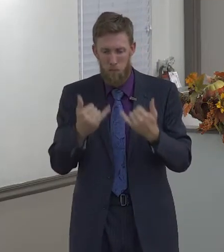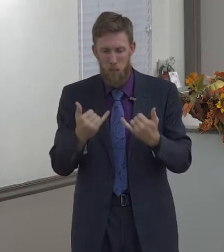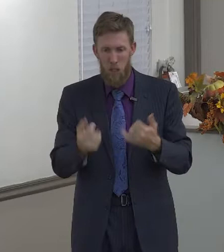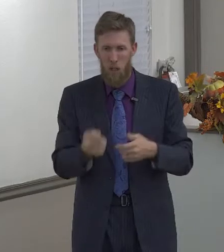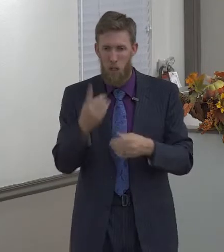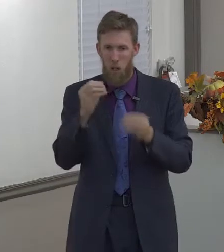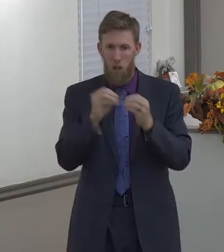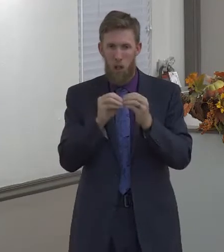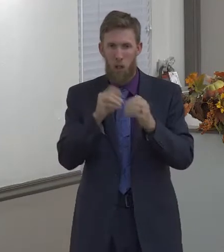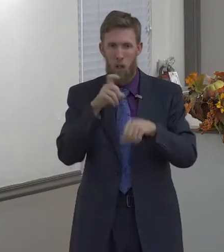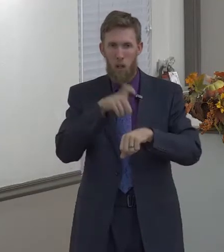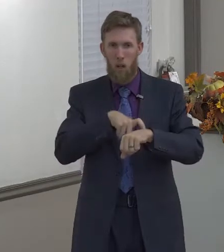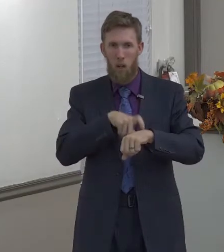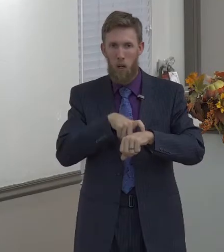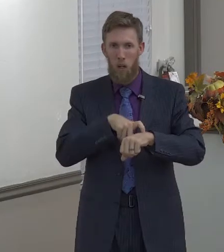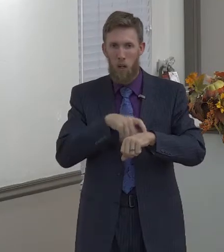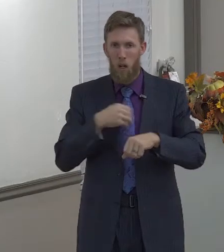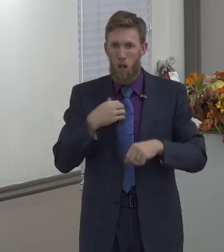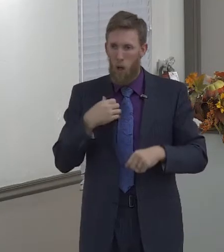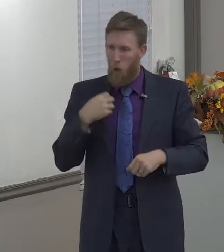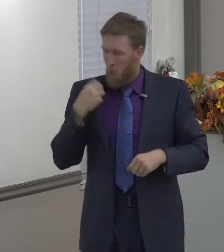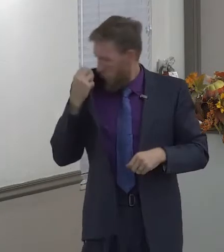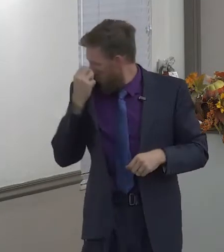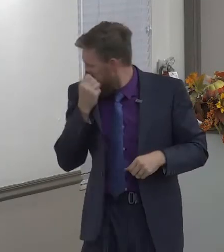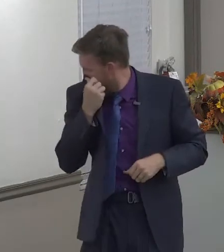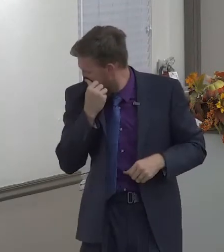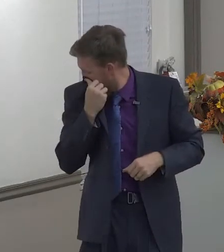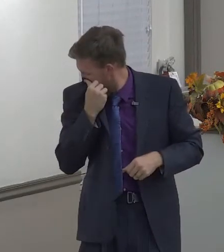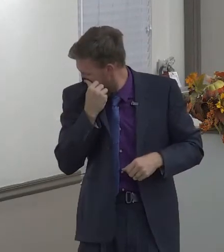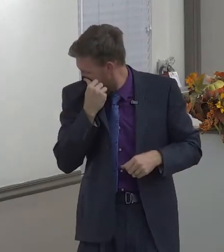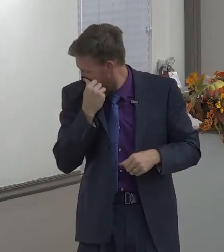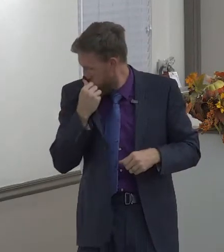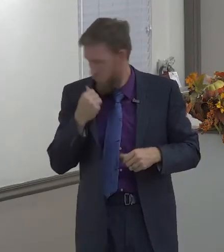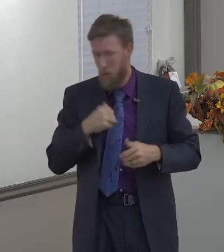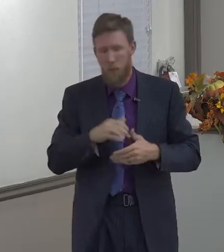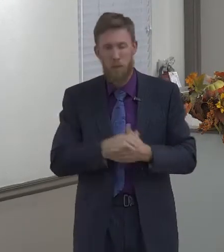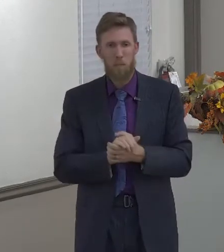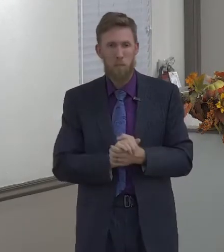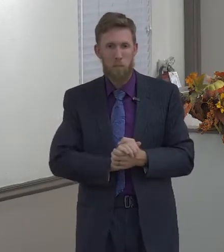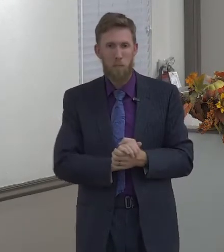tough trials these last couple months. Did you weep with them that wept?